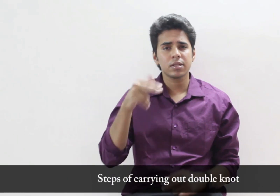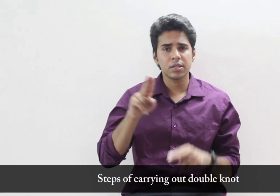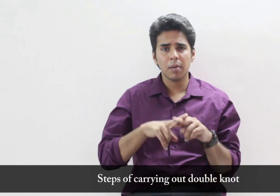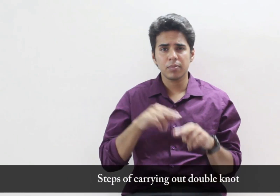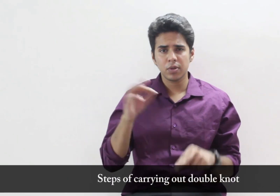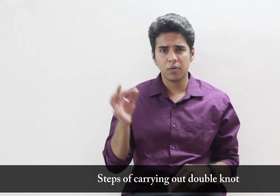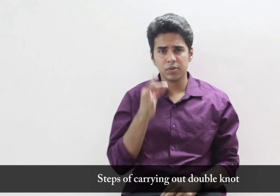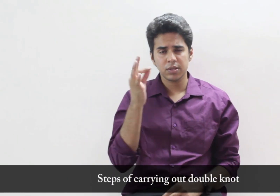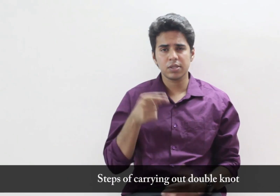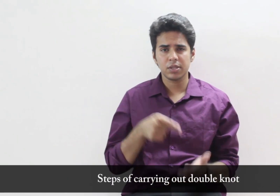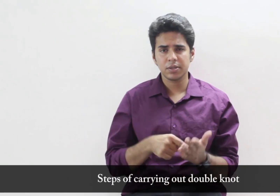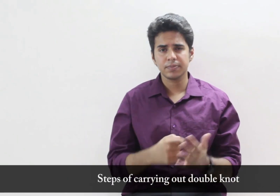Steps of carrying out double knot.